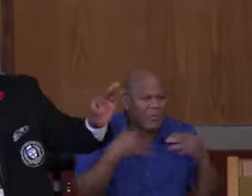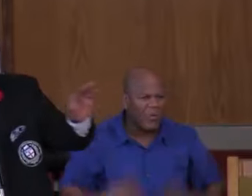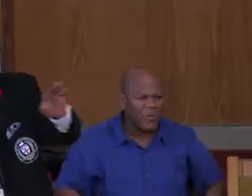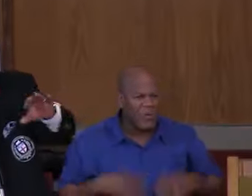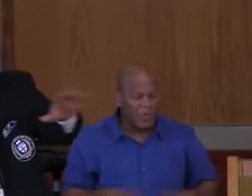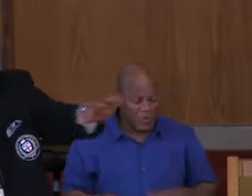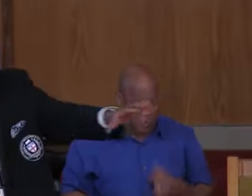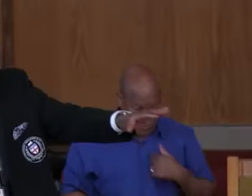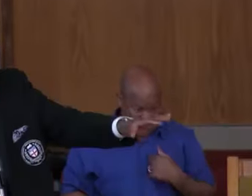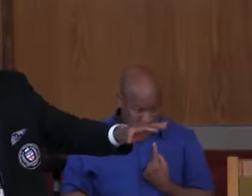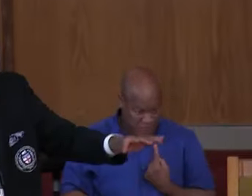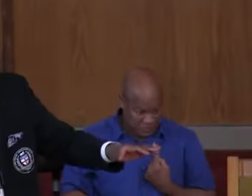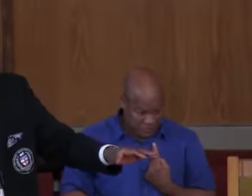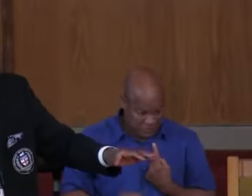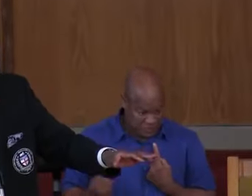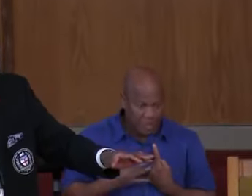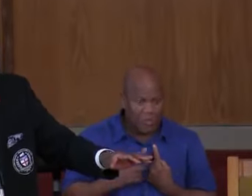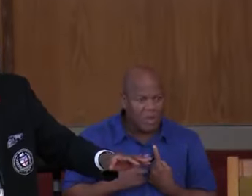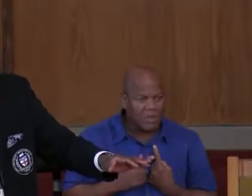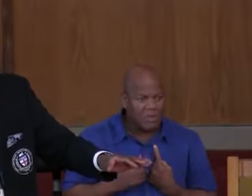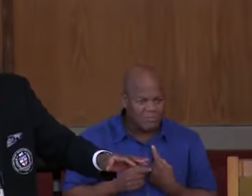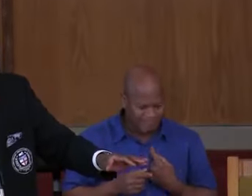you're dead set to spread it.